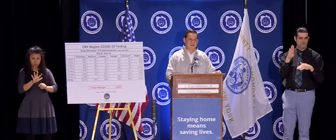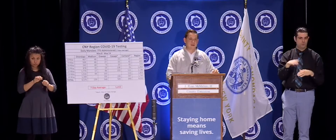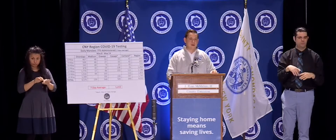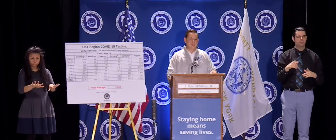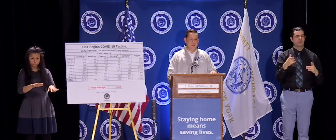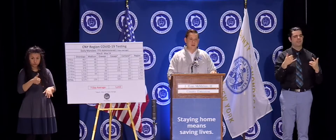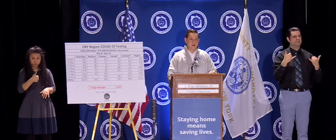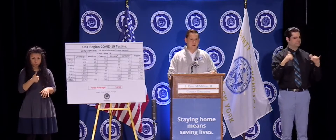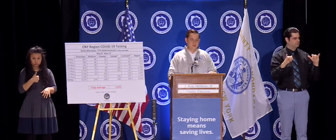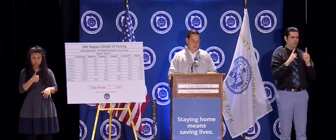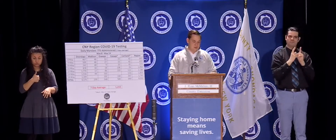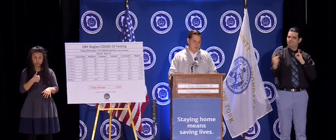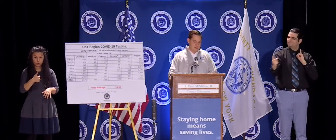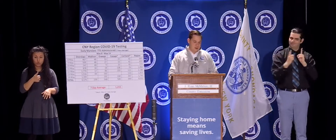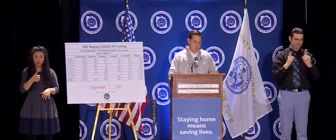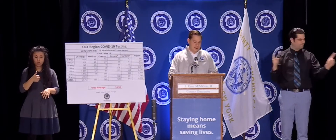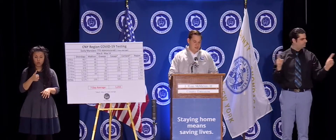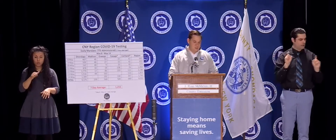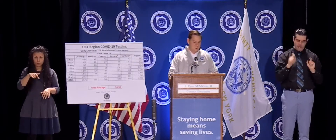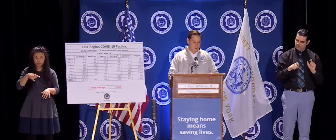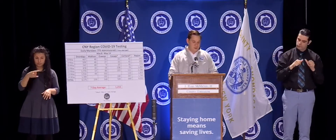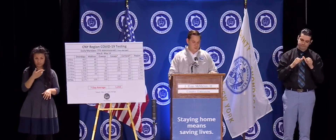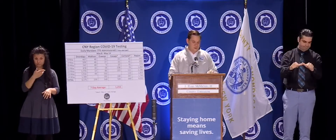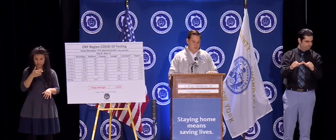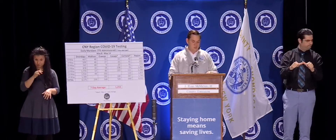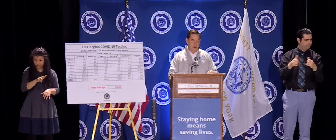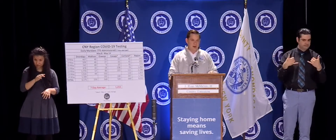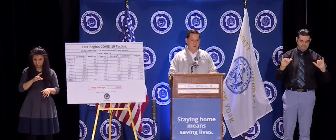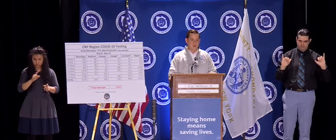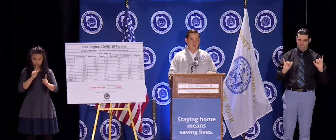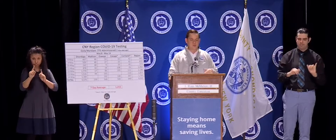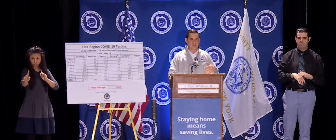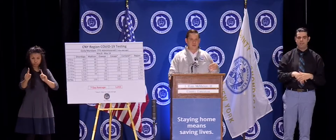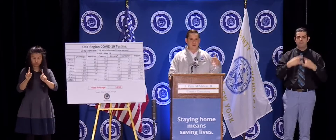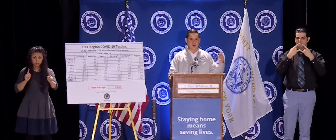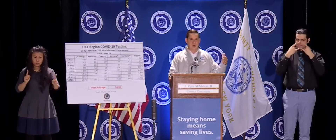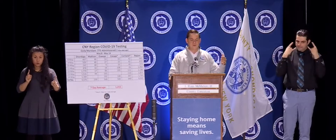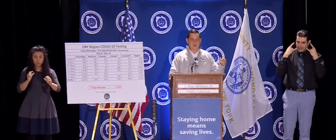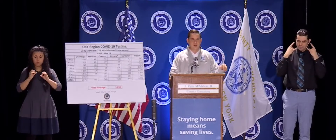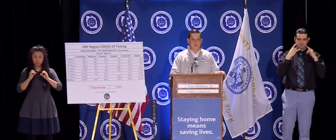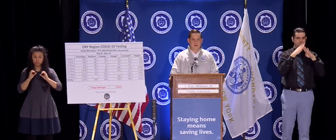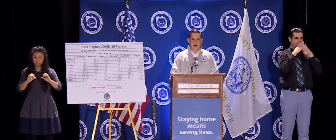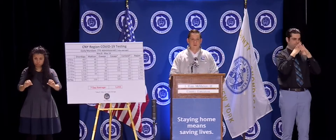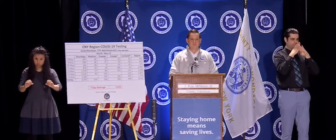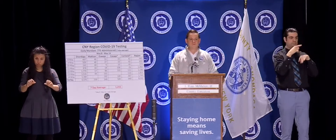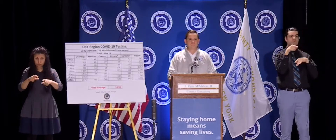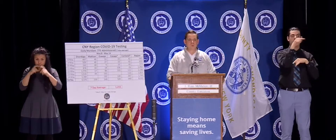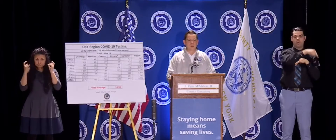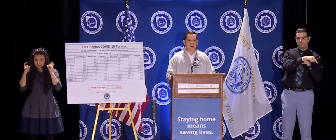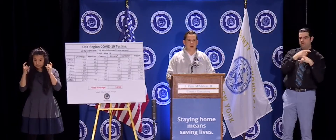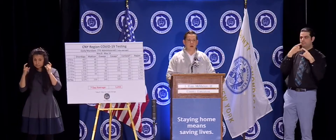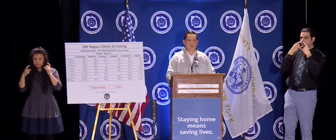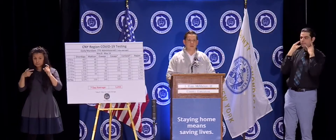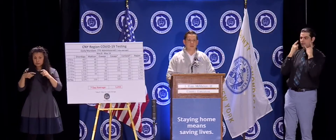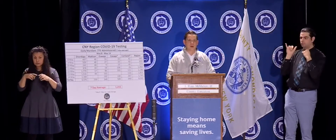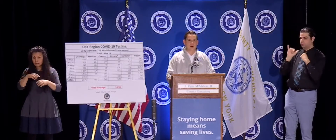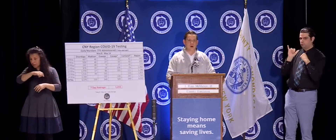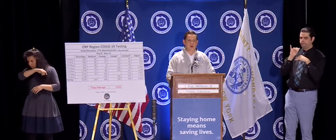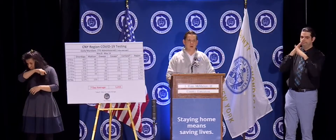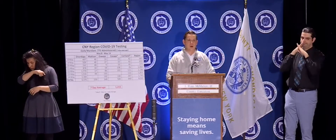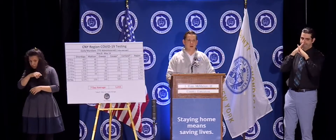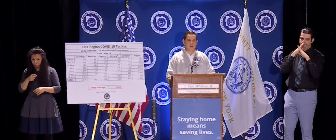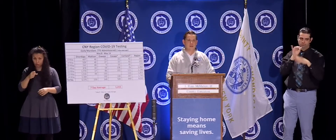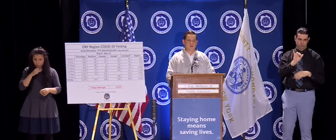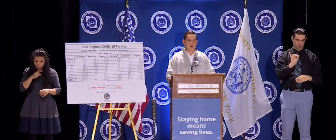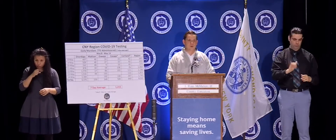a mask that limits the possibility of the spread, whether you sneeze, you cough, saliva, which can